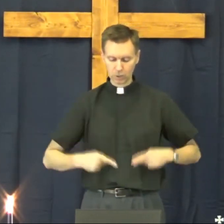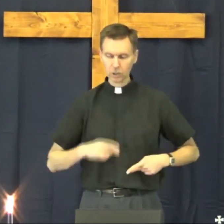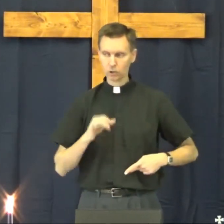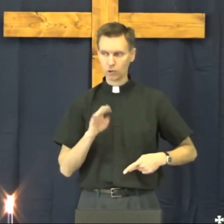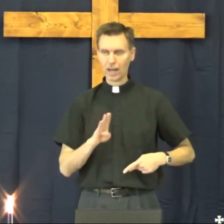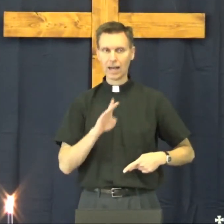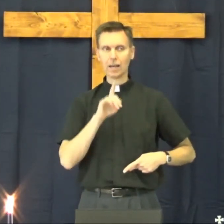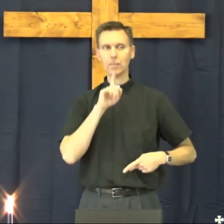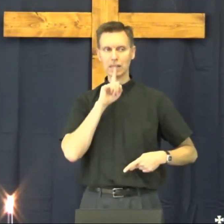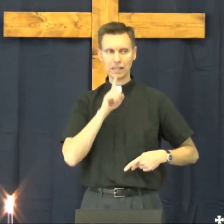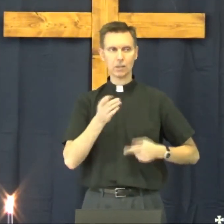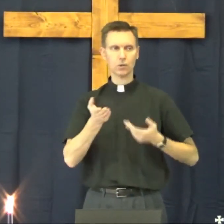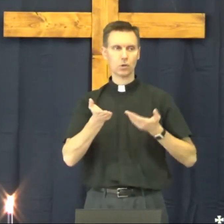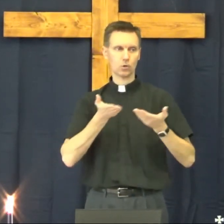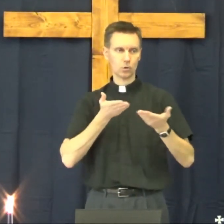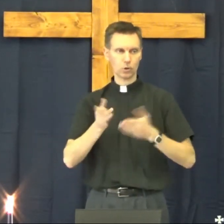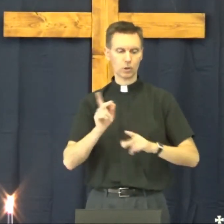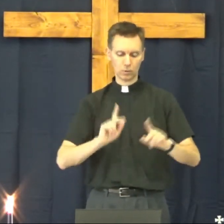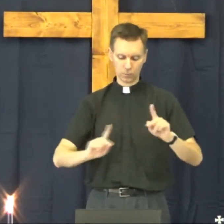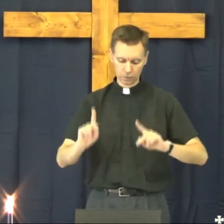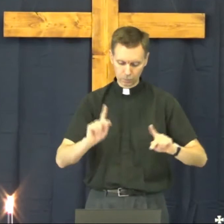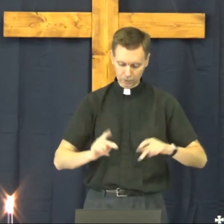priest's job is to serve people.